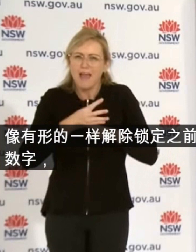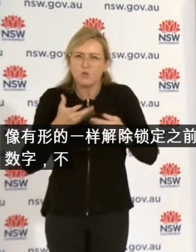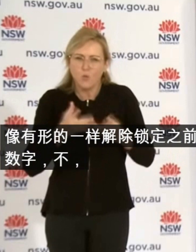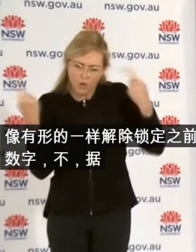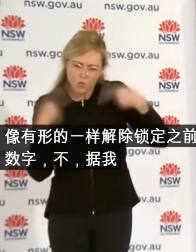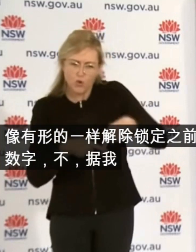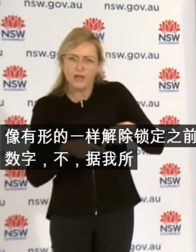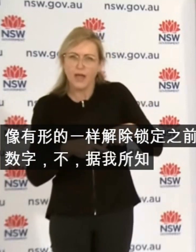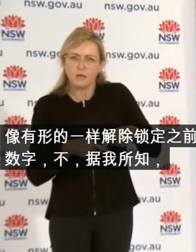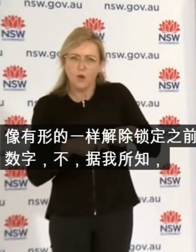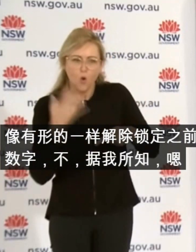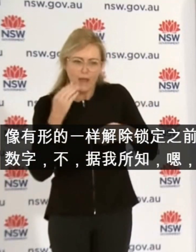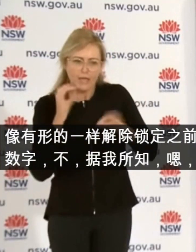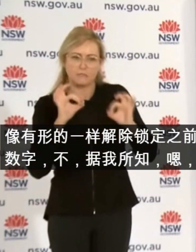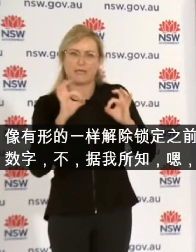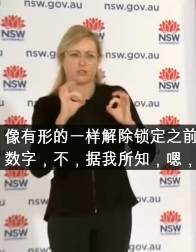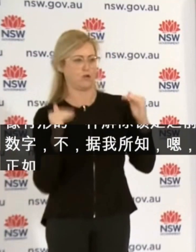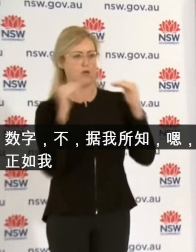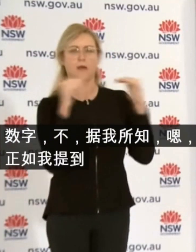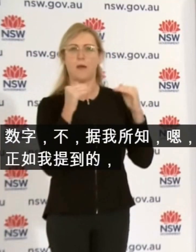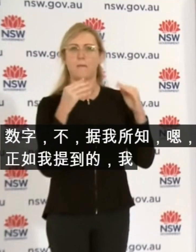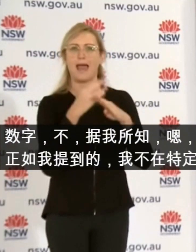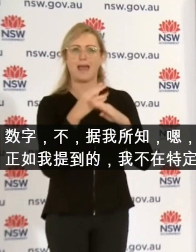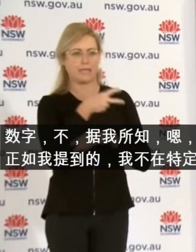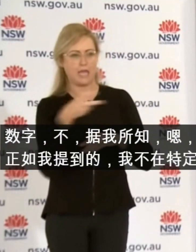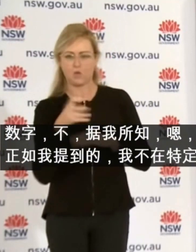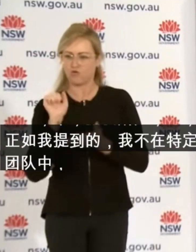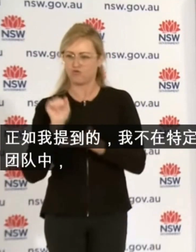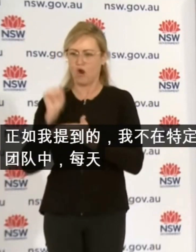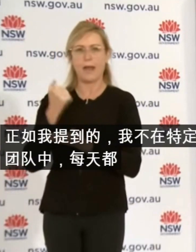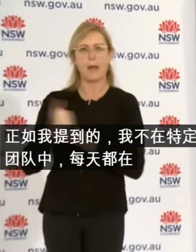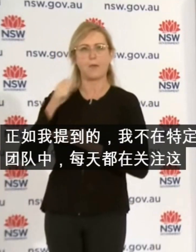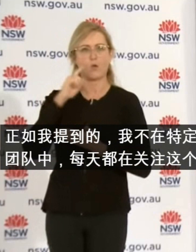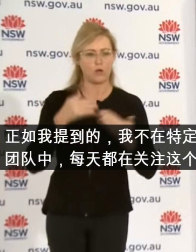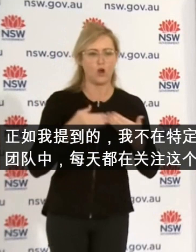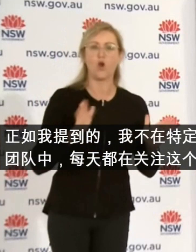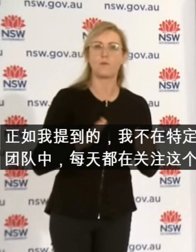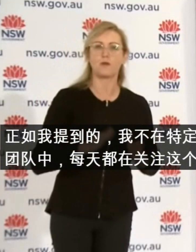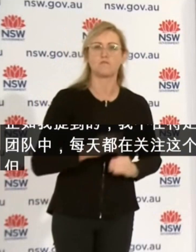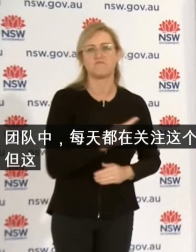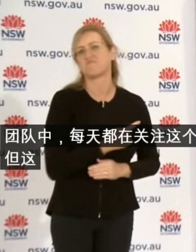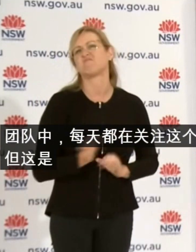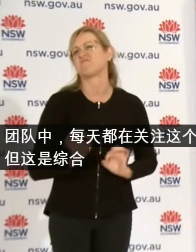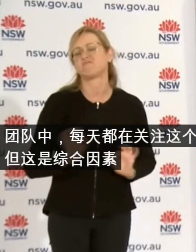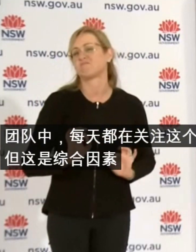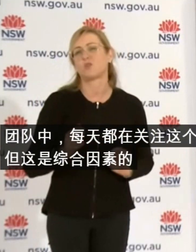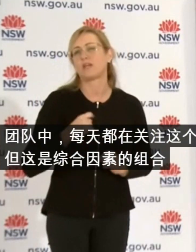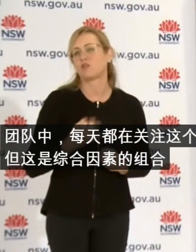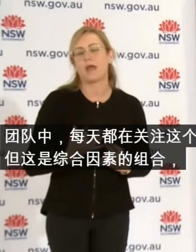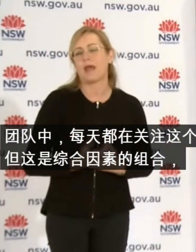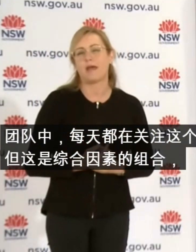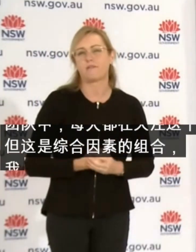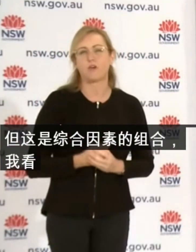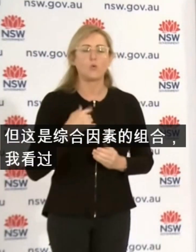number? No, not as far as I'm aware. As I mentioned, I'm not on the particular team looking at that on a day-to-day basis, but it's a